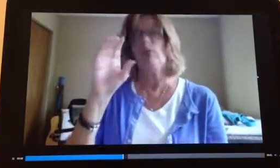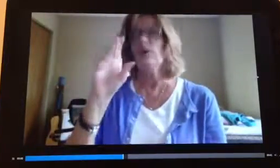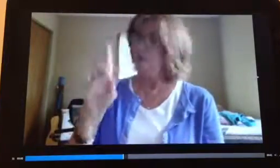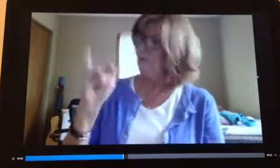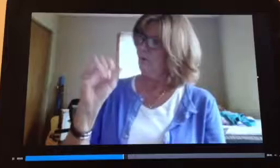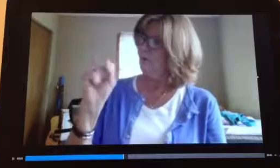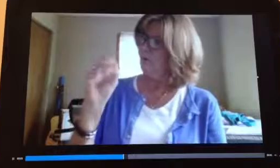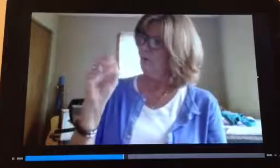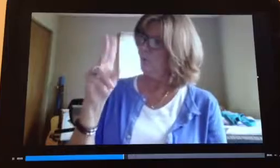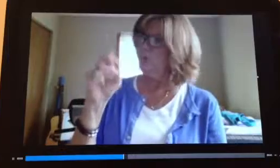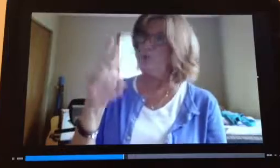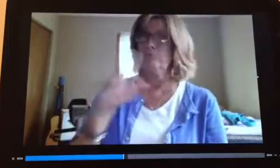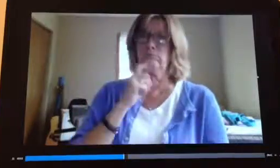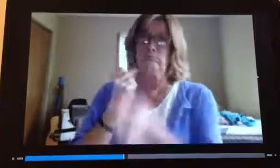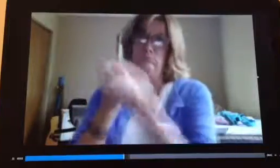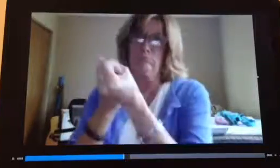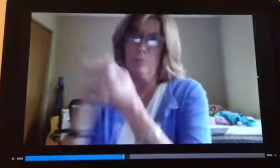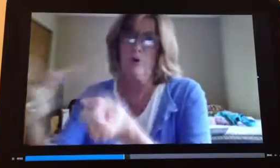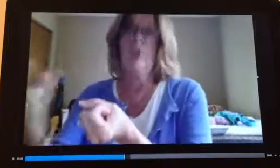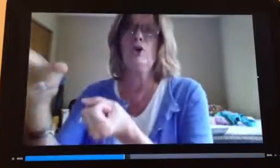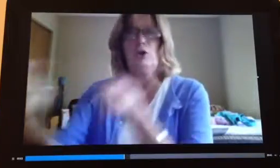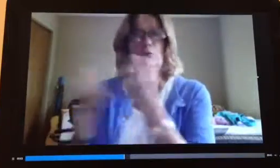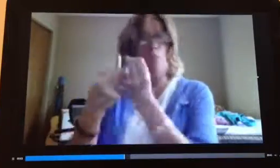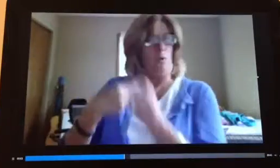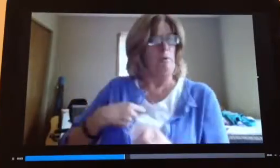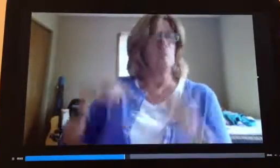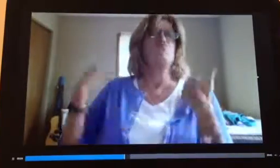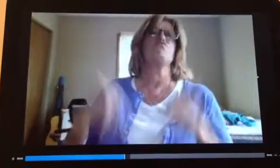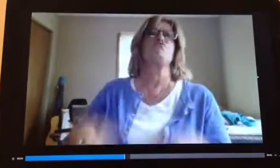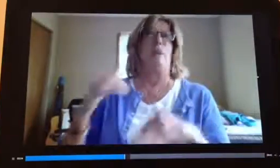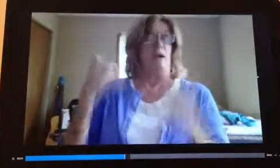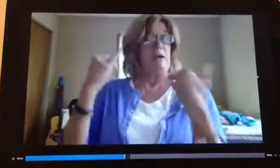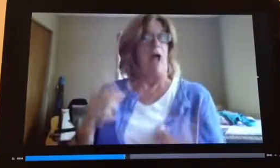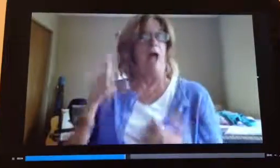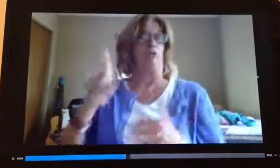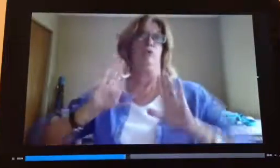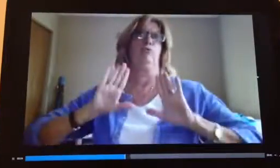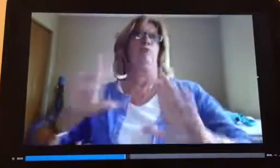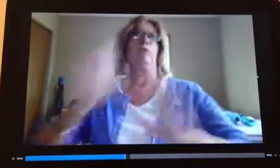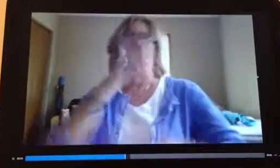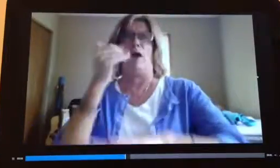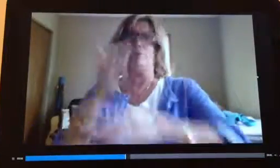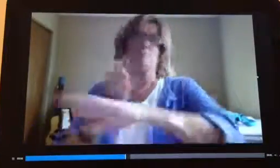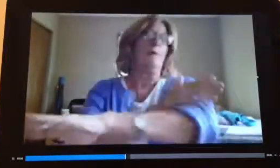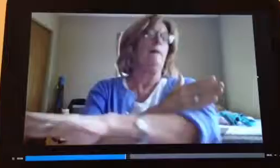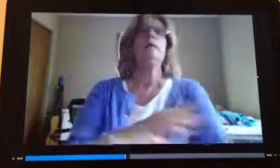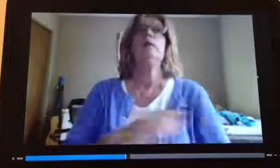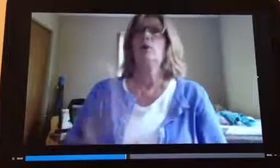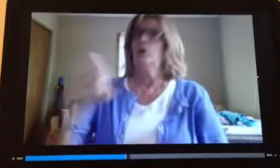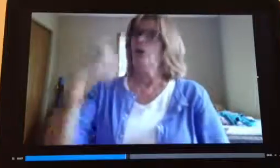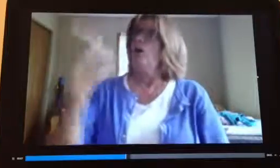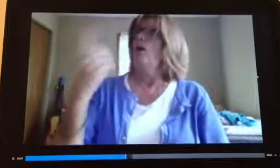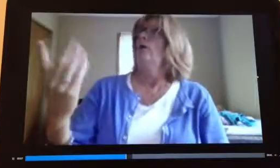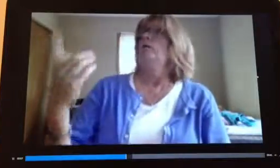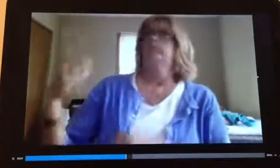had suffered from an eating disorder, which is how we became super close in college, and that